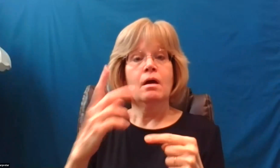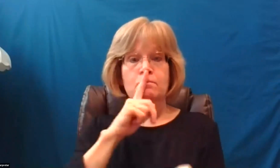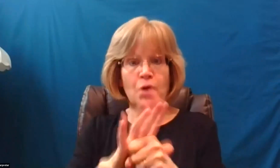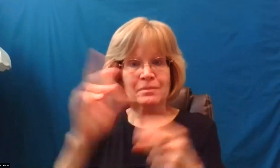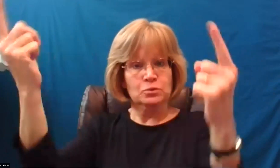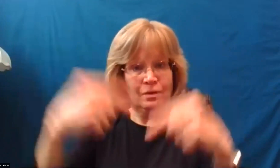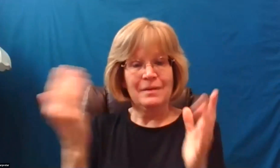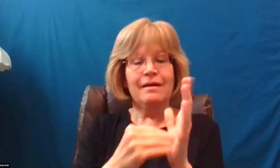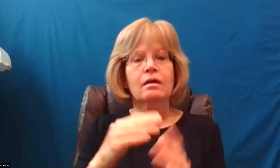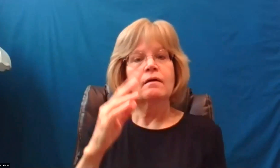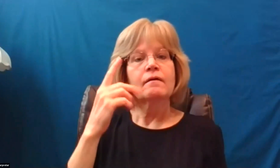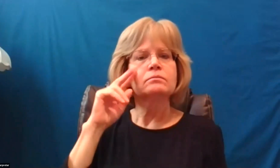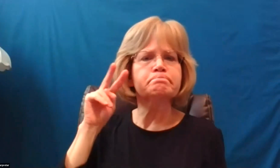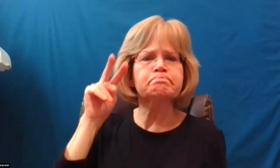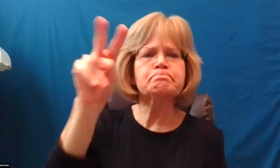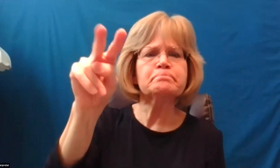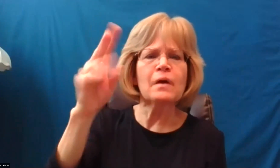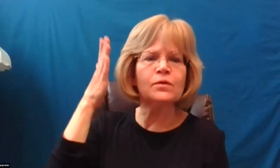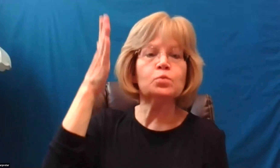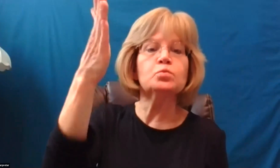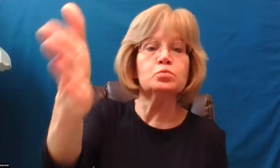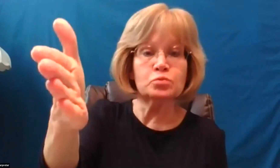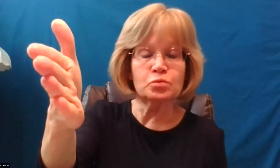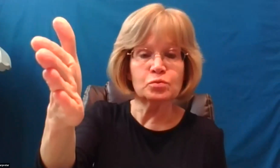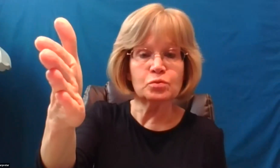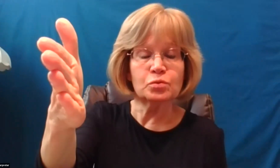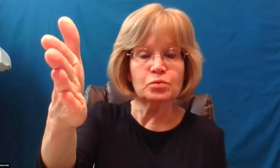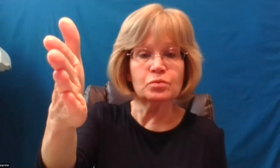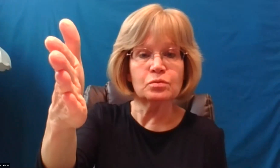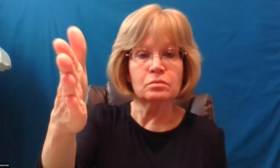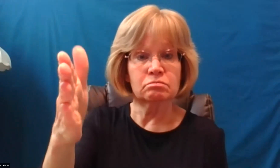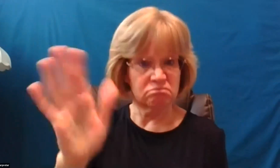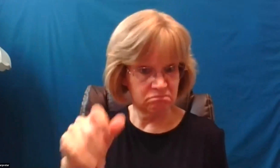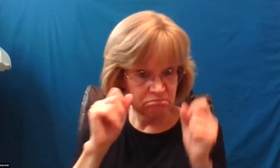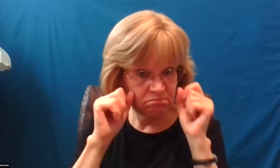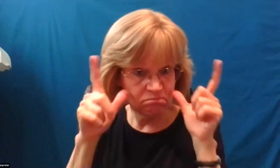is future-looking. Is that really a surprise?